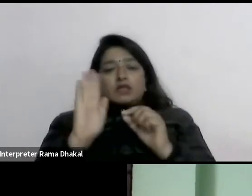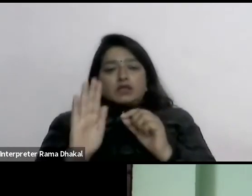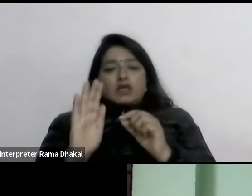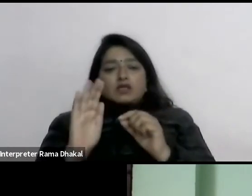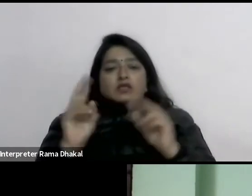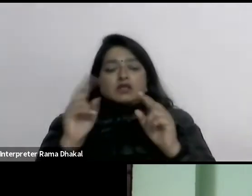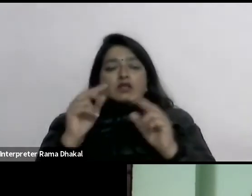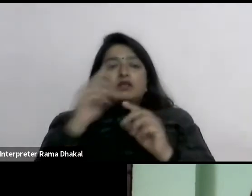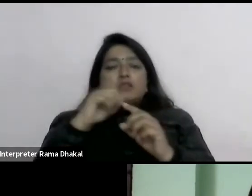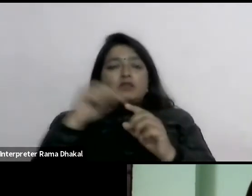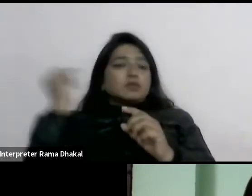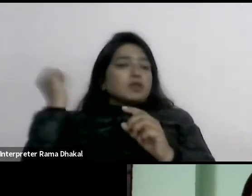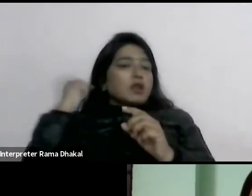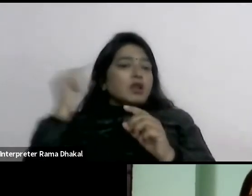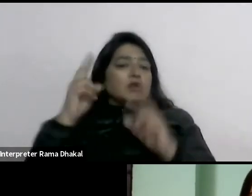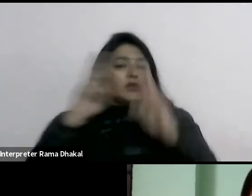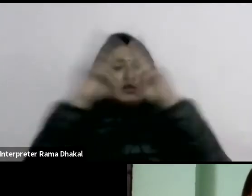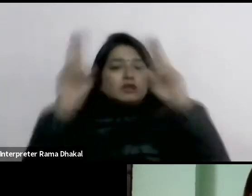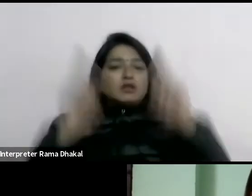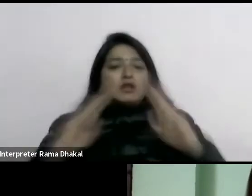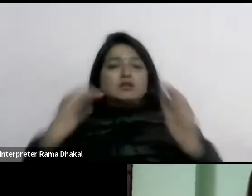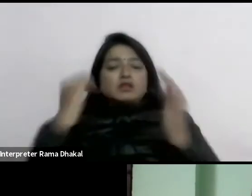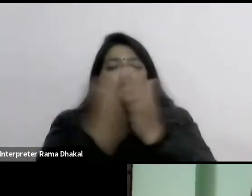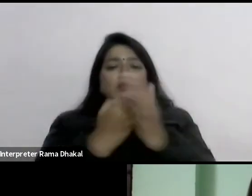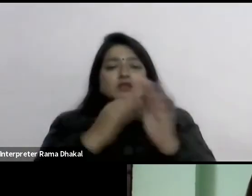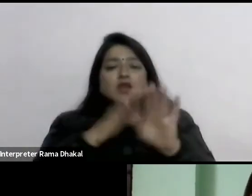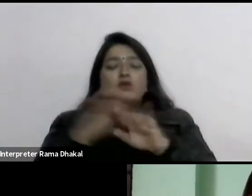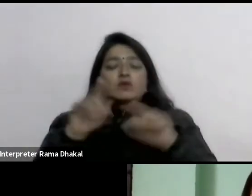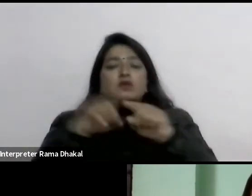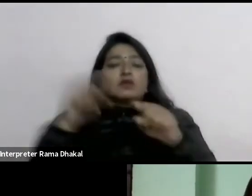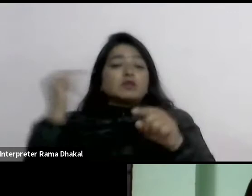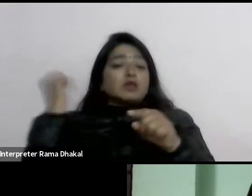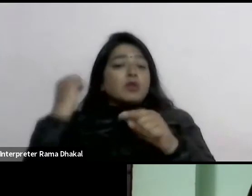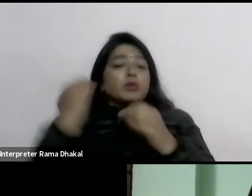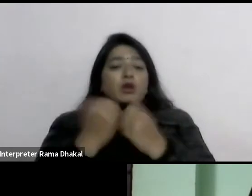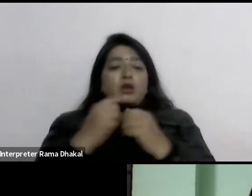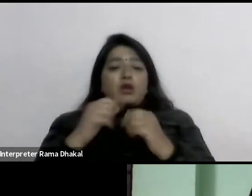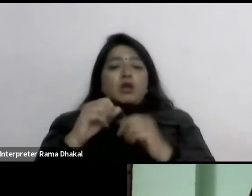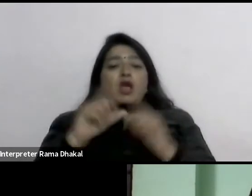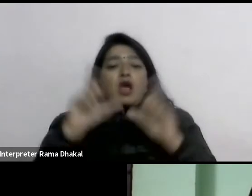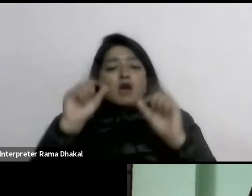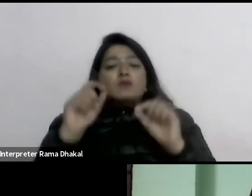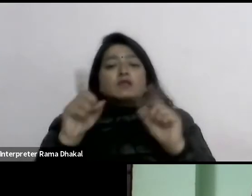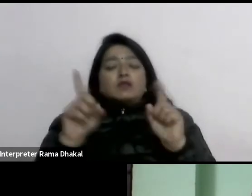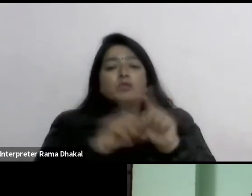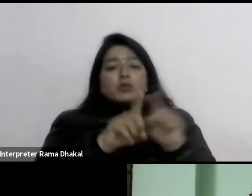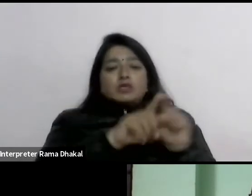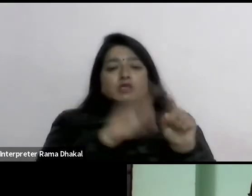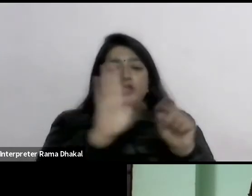international organizations. And I think